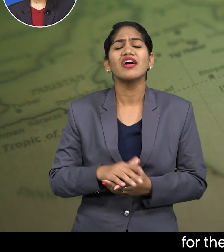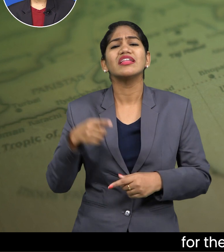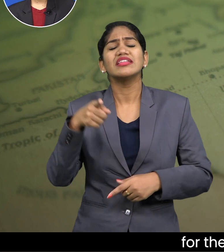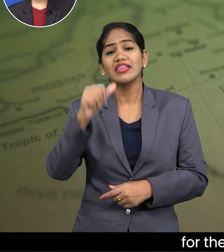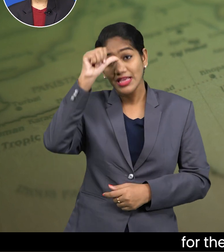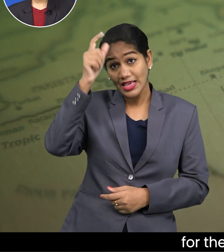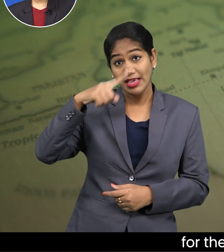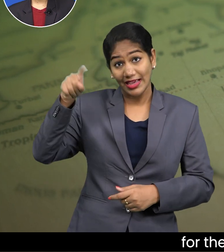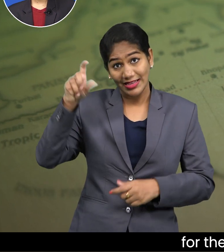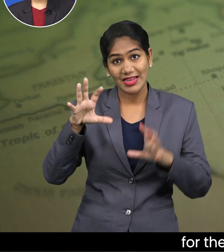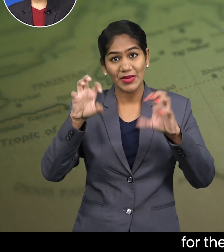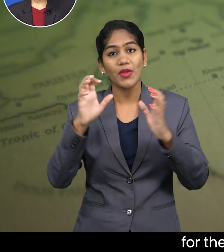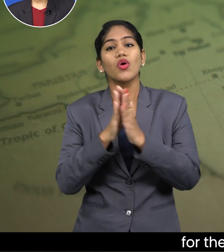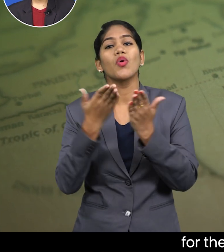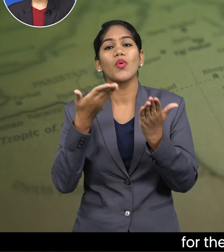Constitution